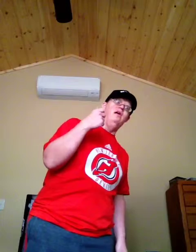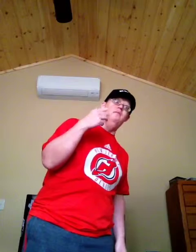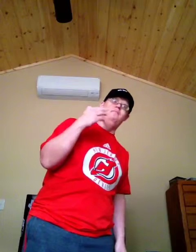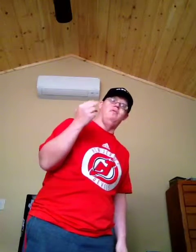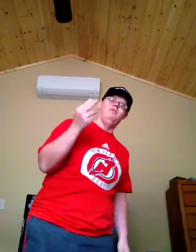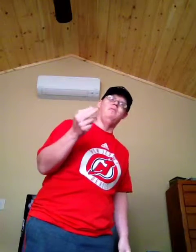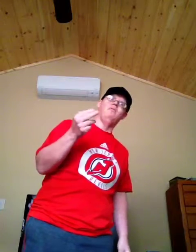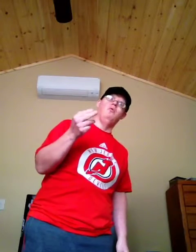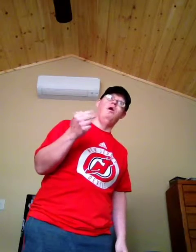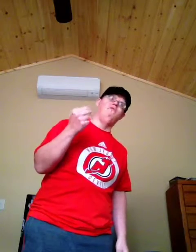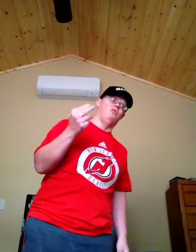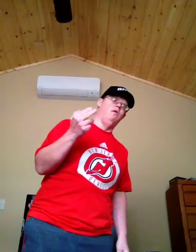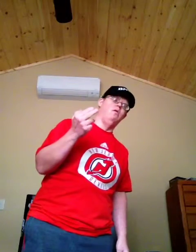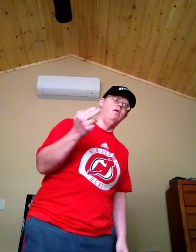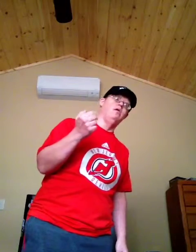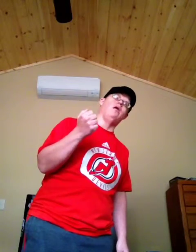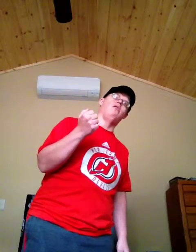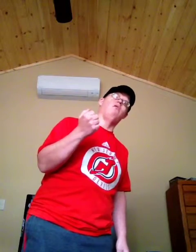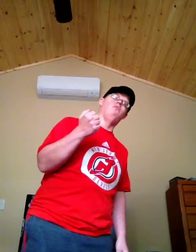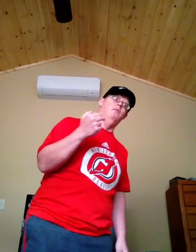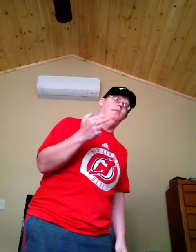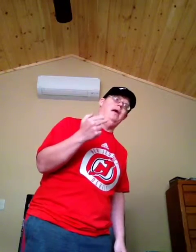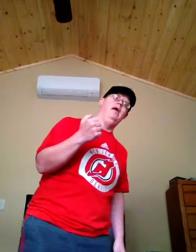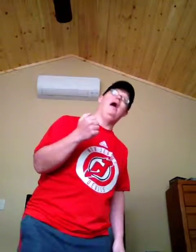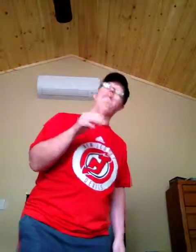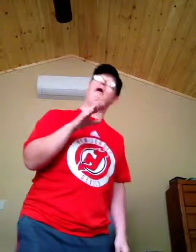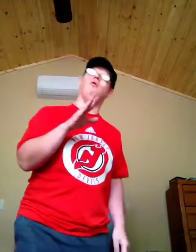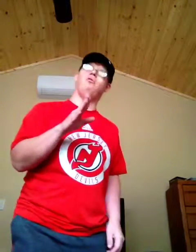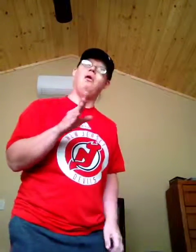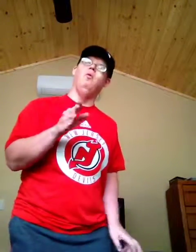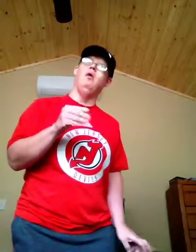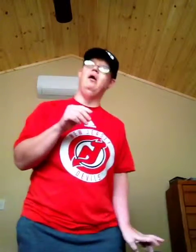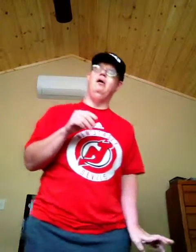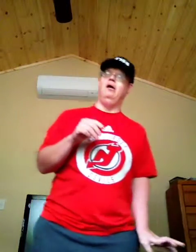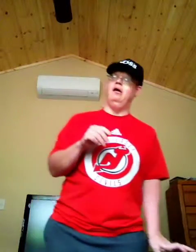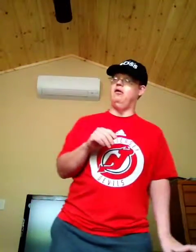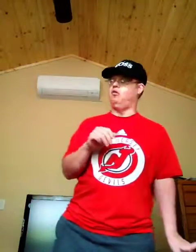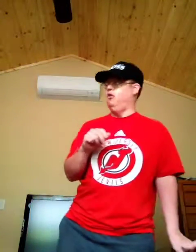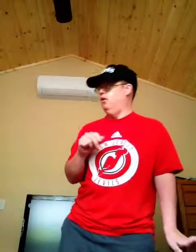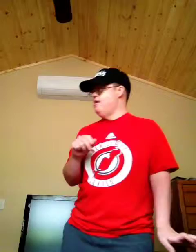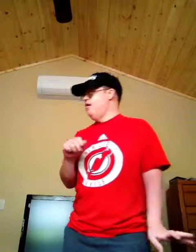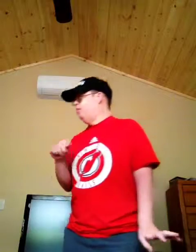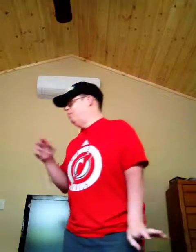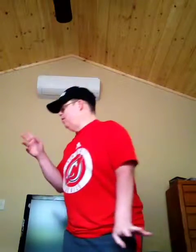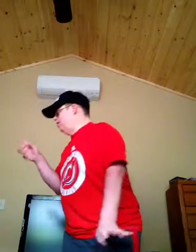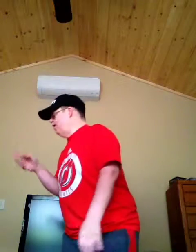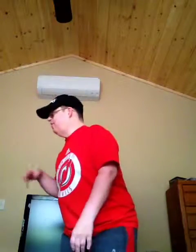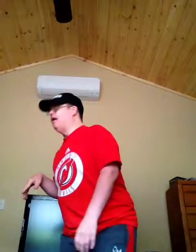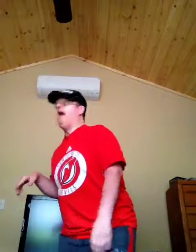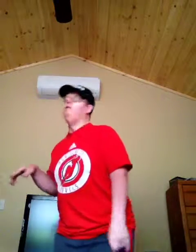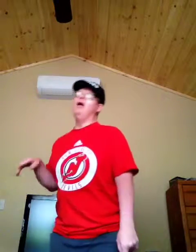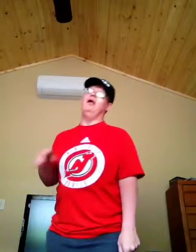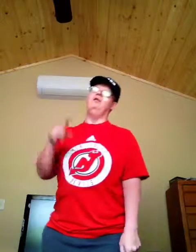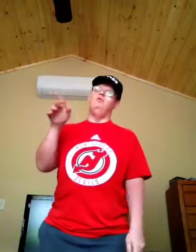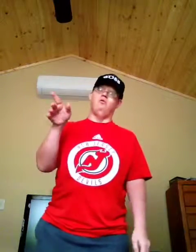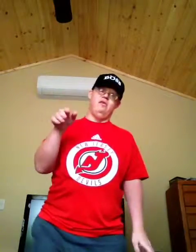he says some sort of a 3 word that starts with a B. I'm not going to say what it is. But then I went into